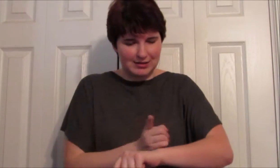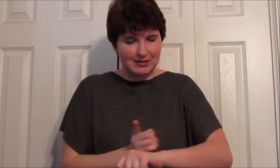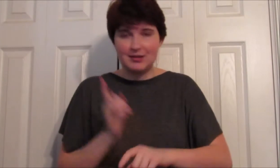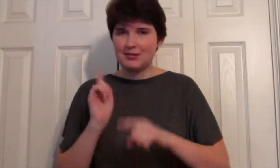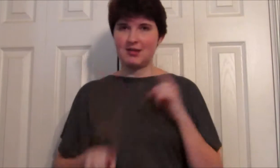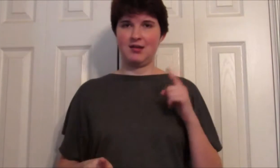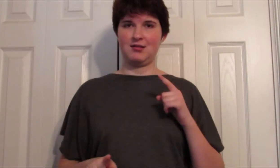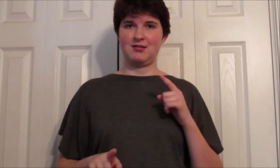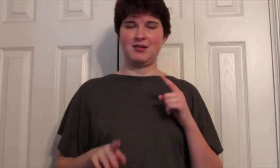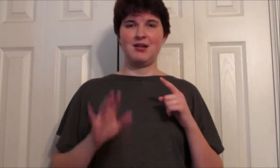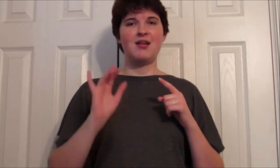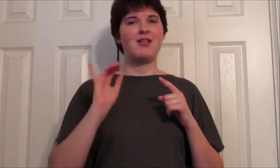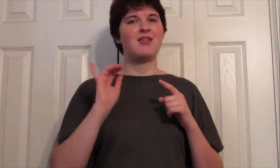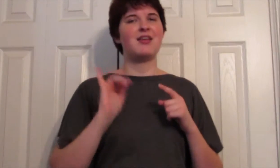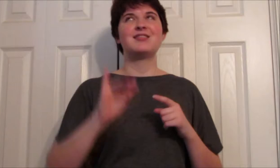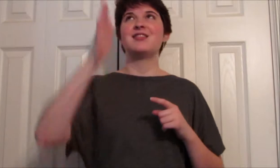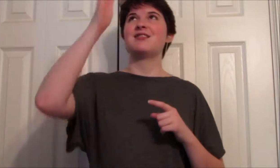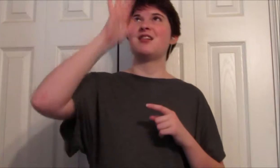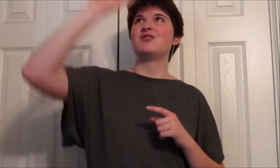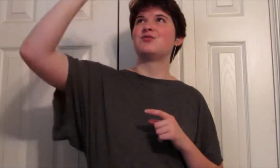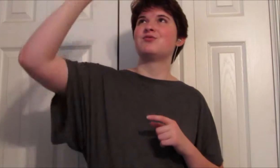just sheer grace ticking.